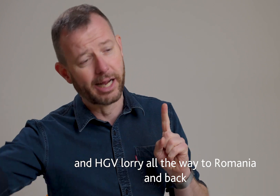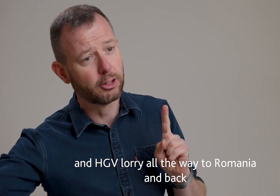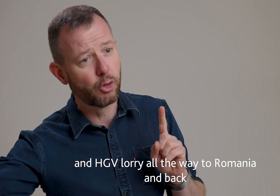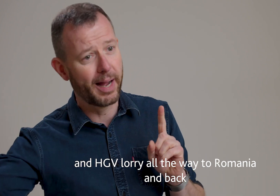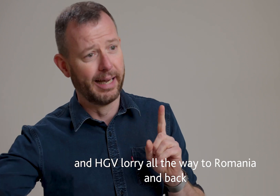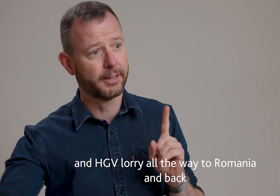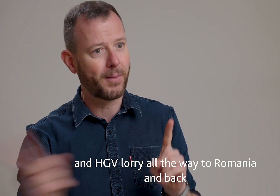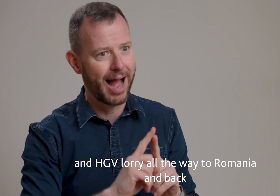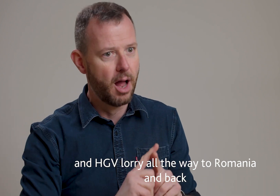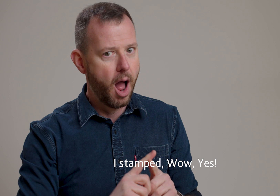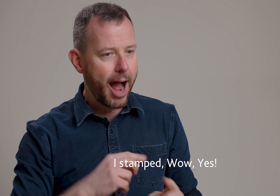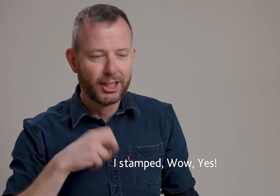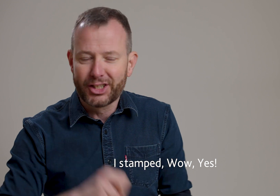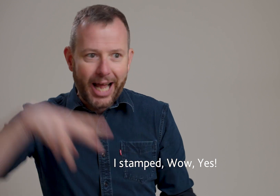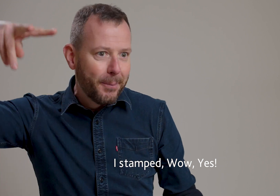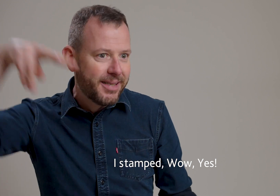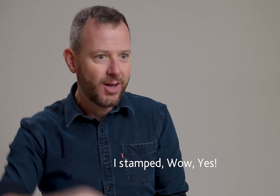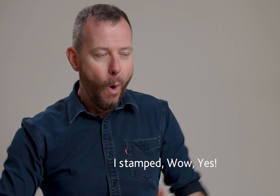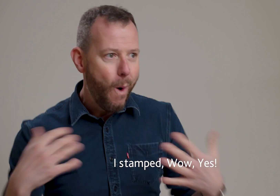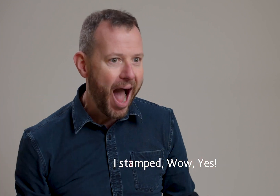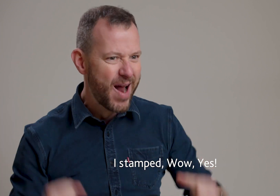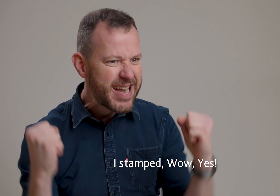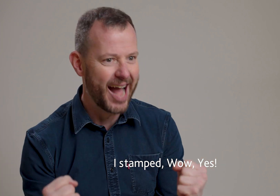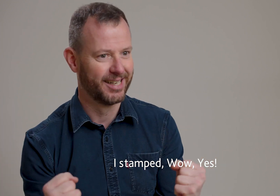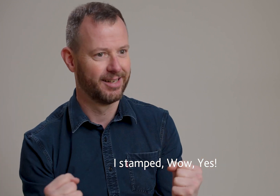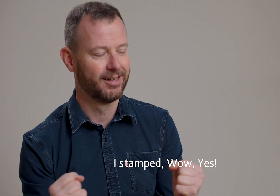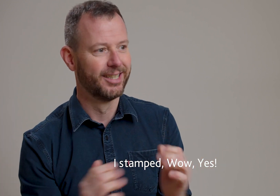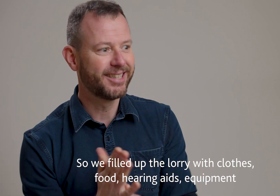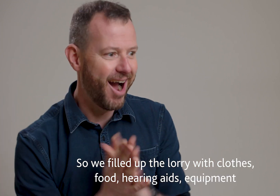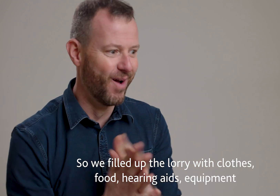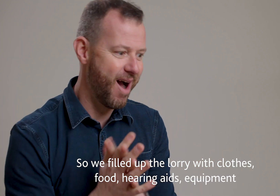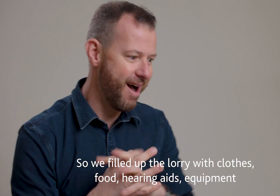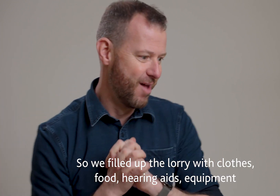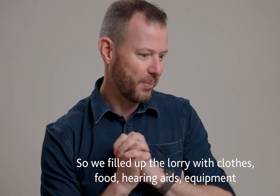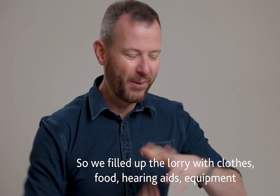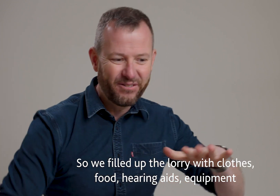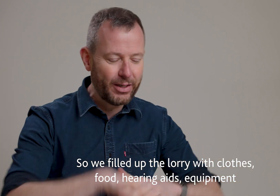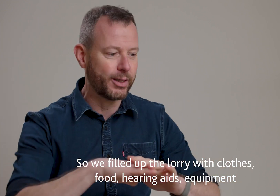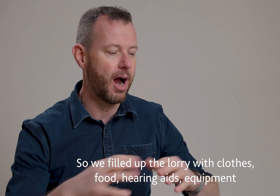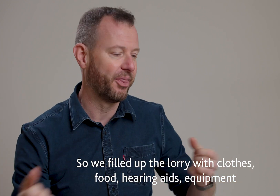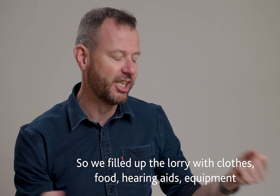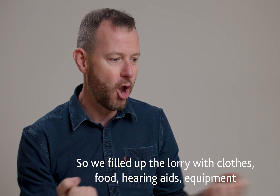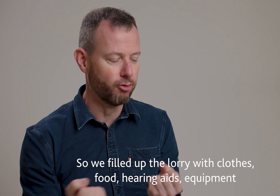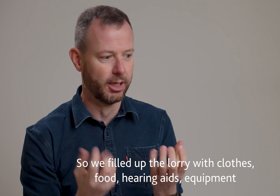to Romania. I stamped, wow, yeah. So we filled it up the lorry